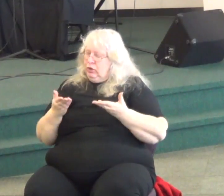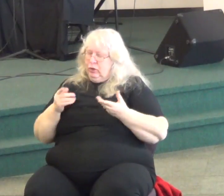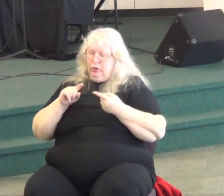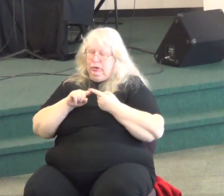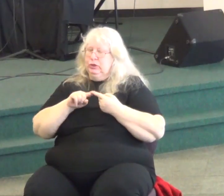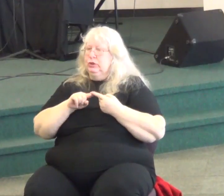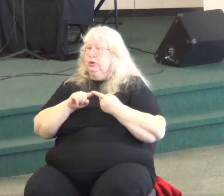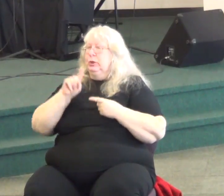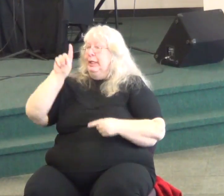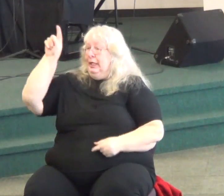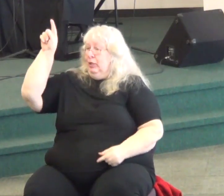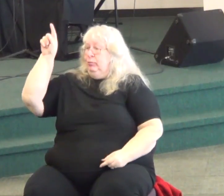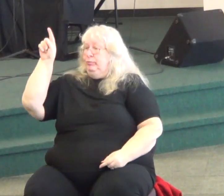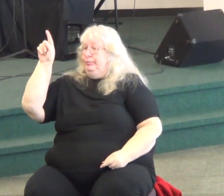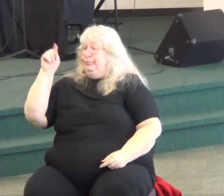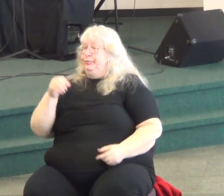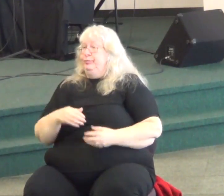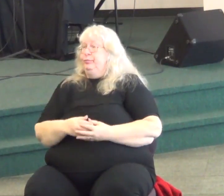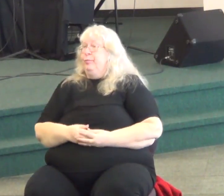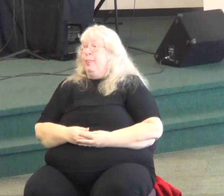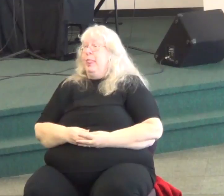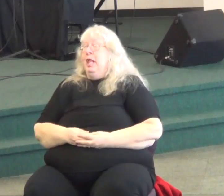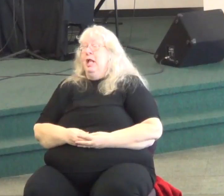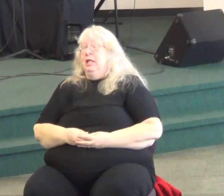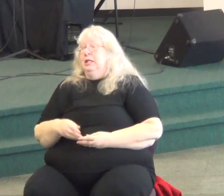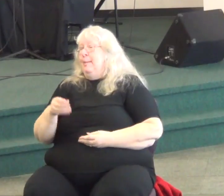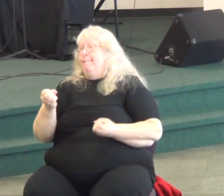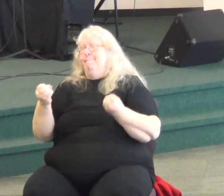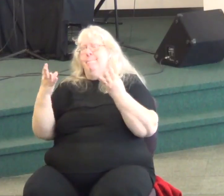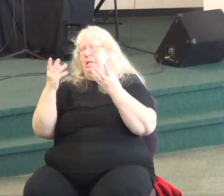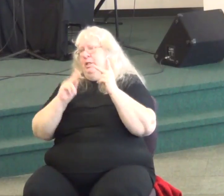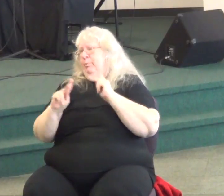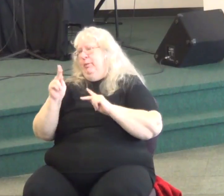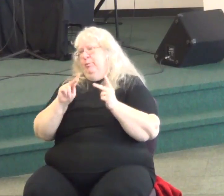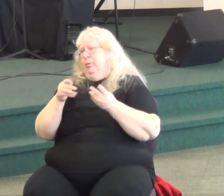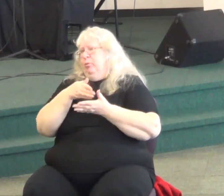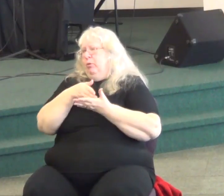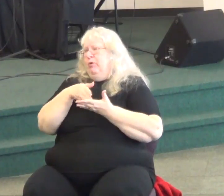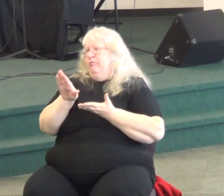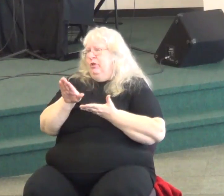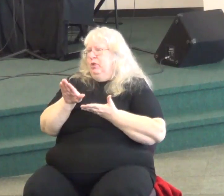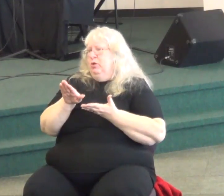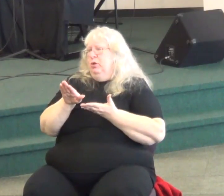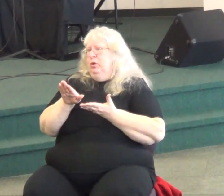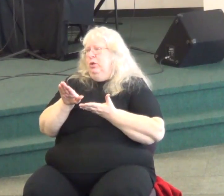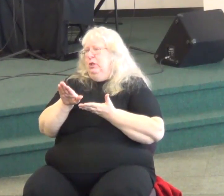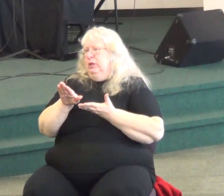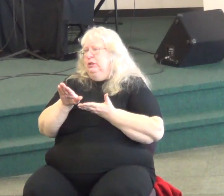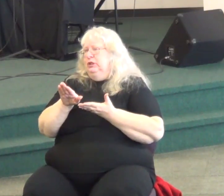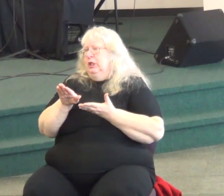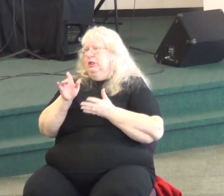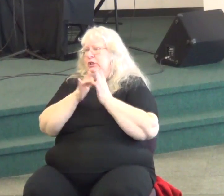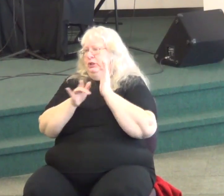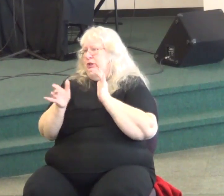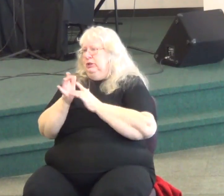There are people all over the place that refuse to believe in Jesus, church. Not my problem, not your